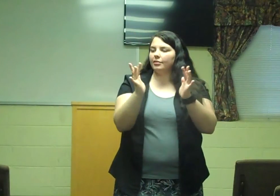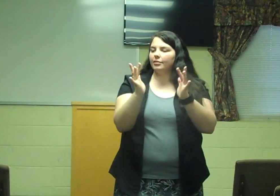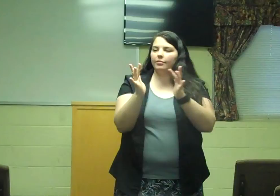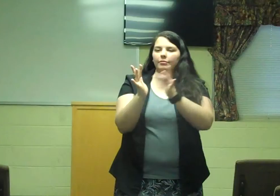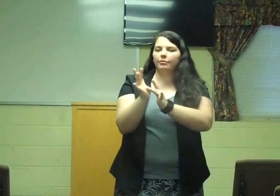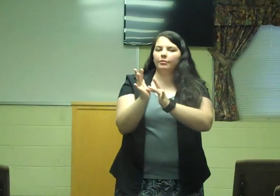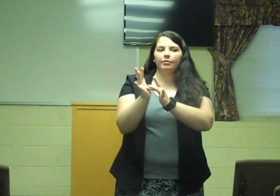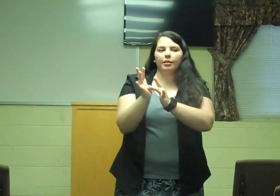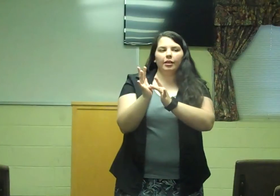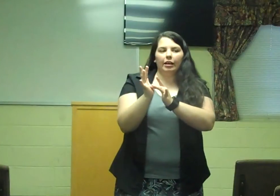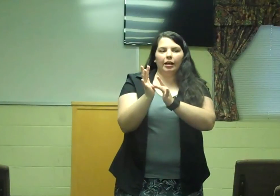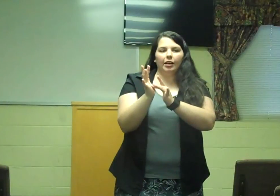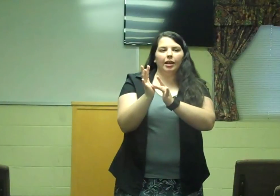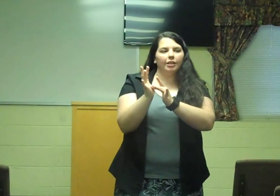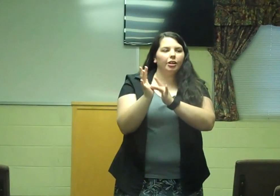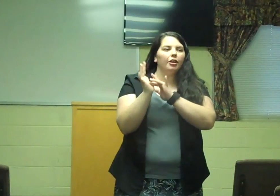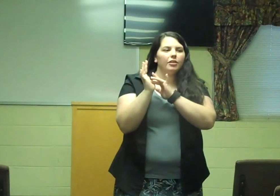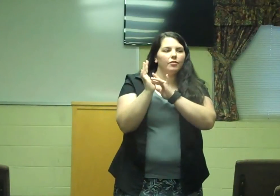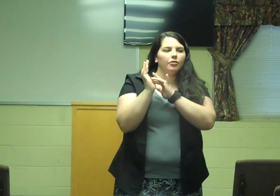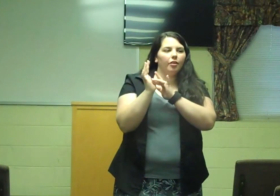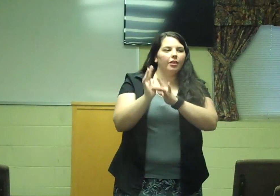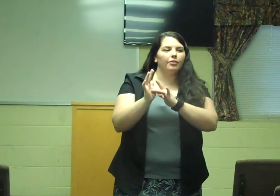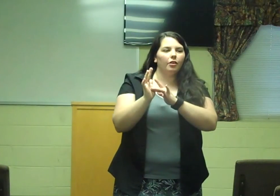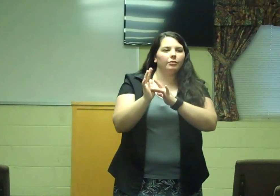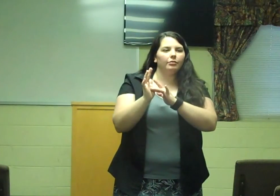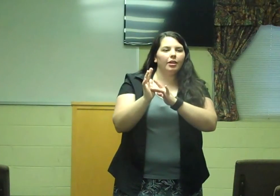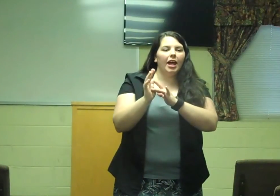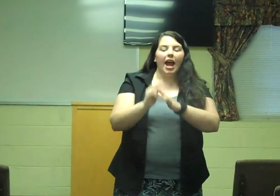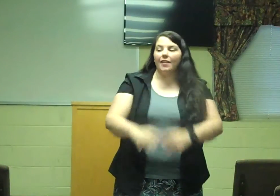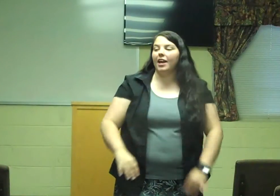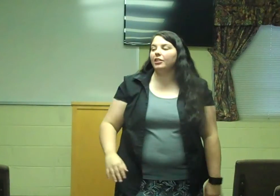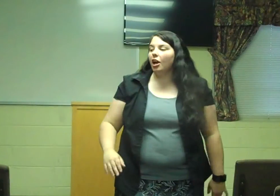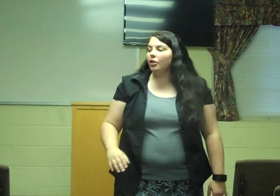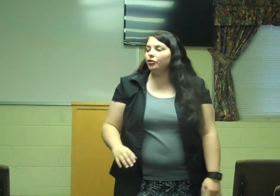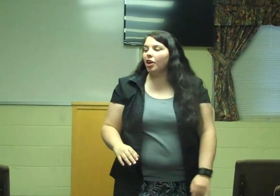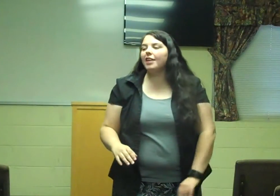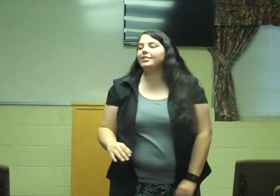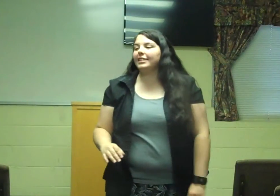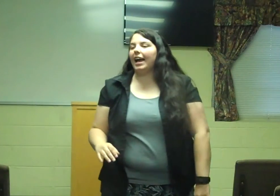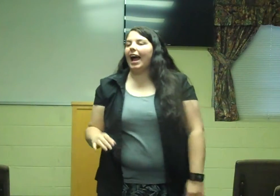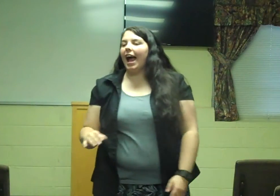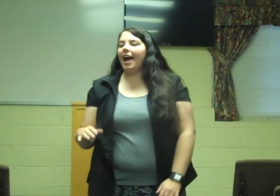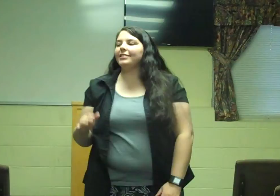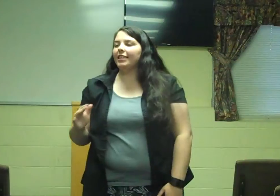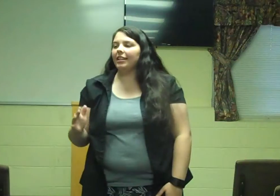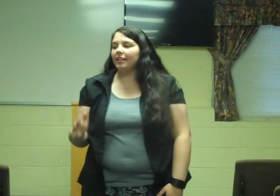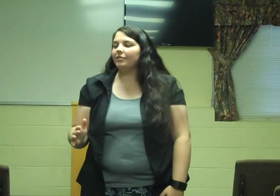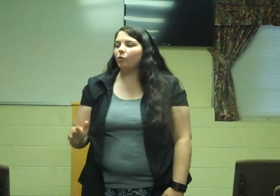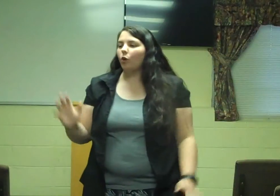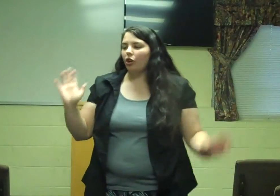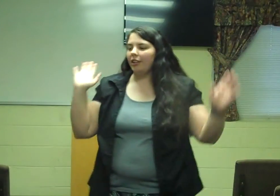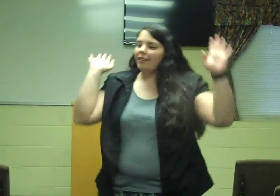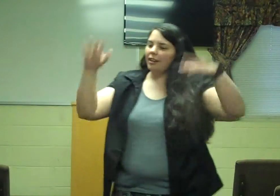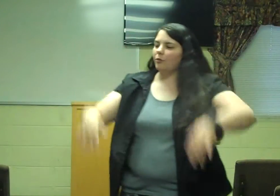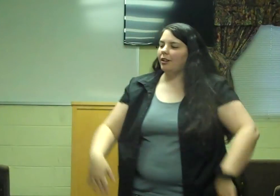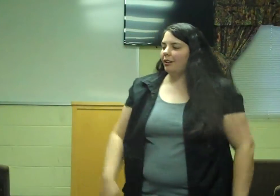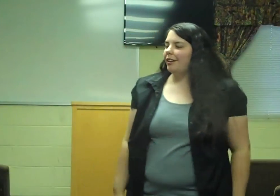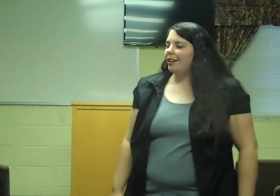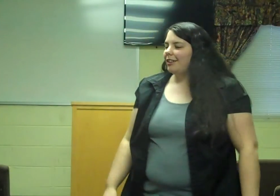Jesus. And there you go. That's the first line of the song. And then, just as he is. We'll learn that next week.